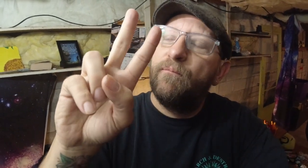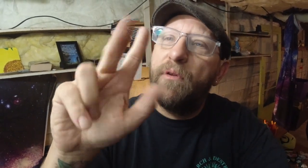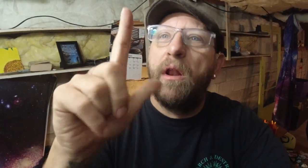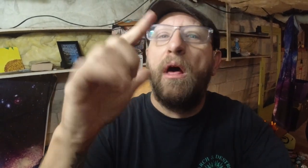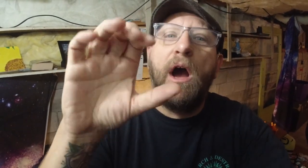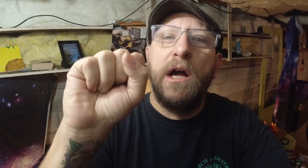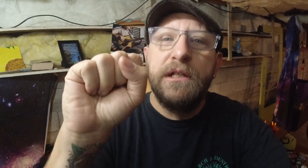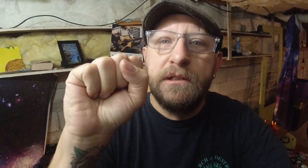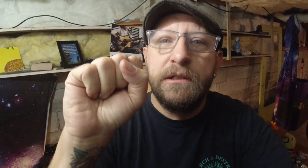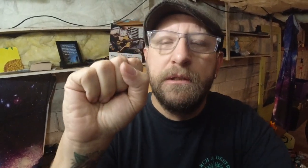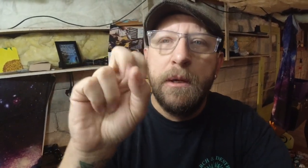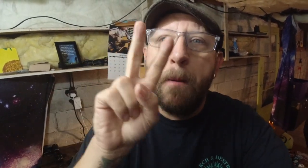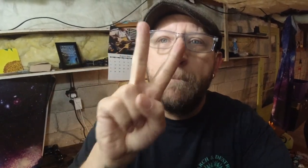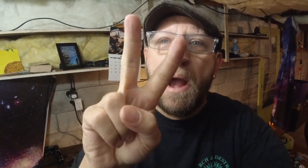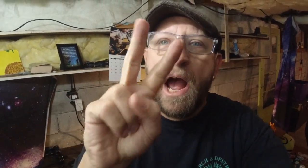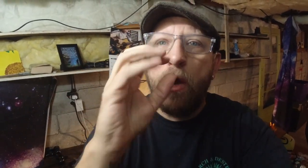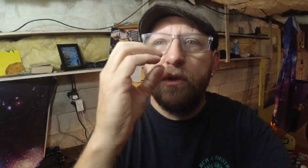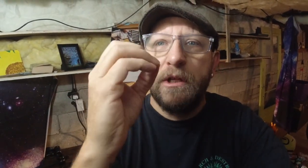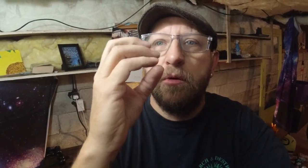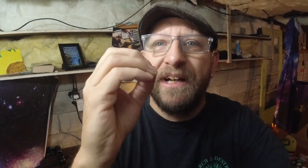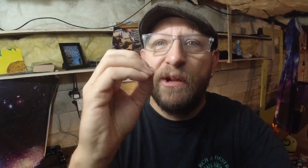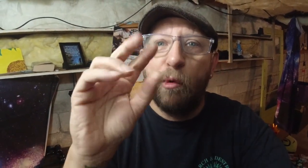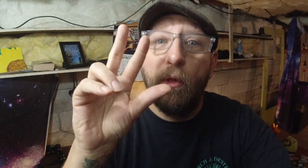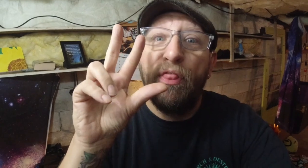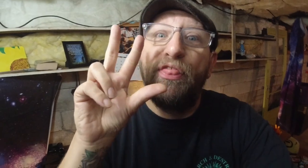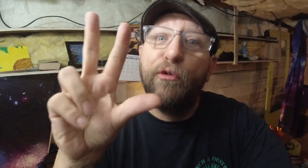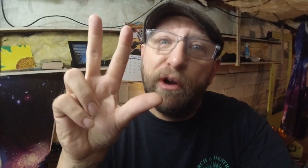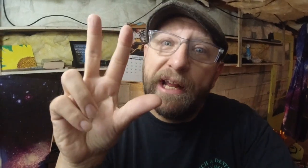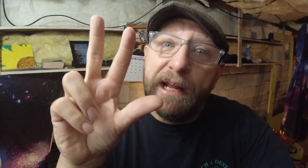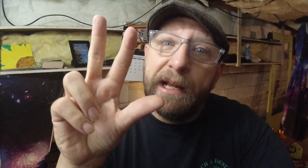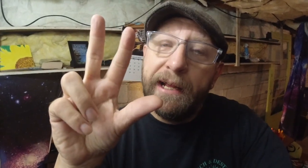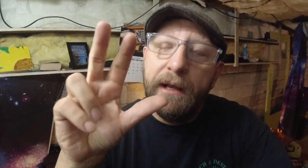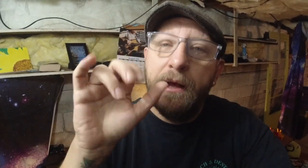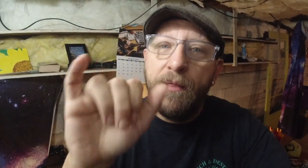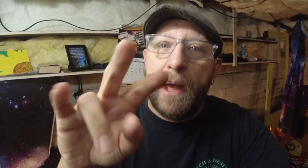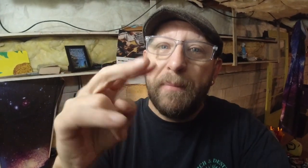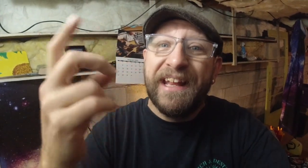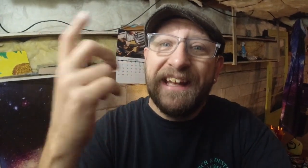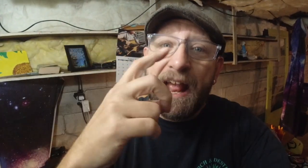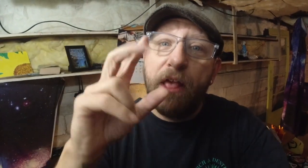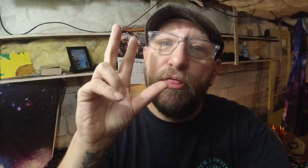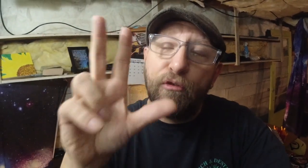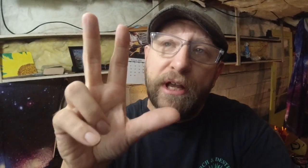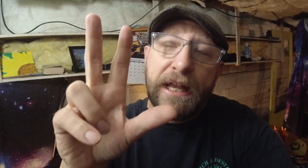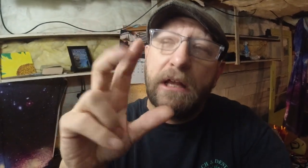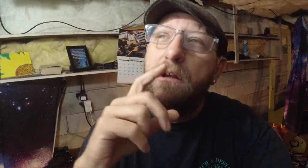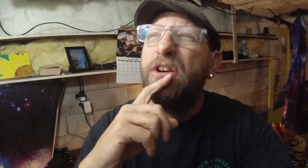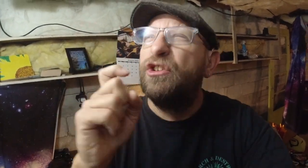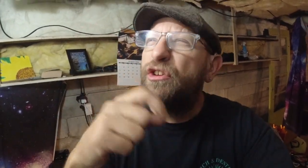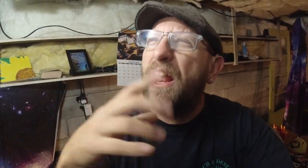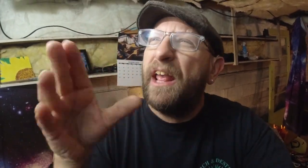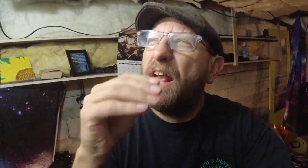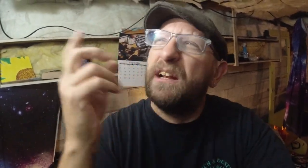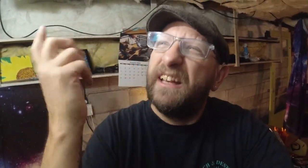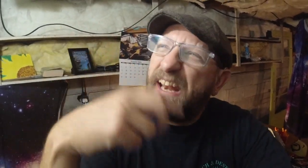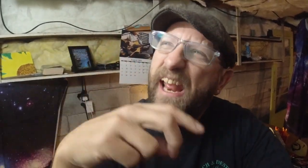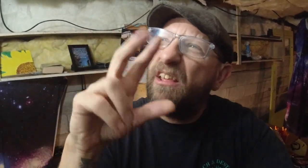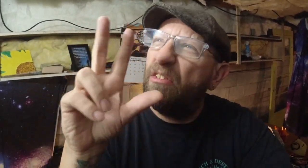for last pounds. You want to do 3. That means day 3. Today at day